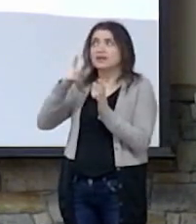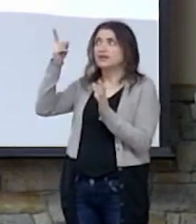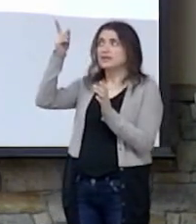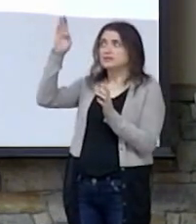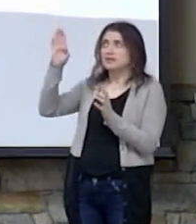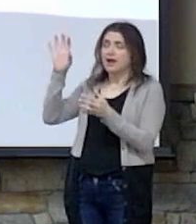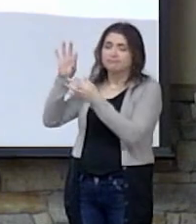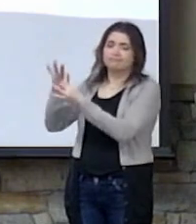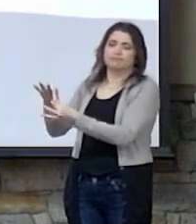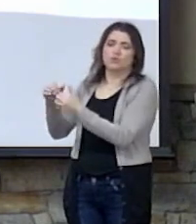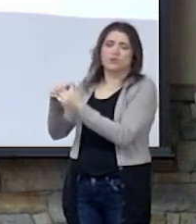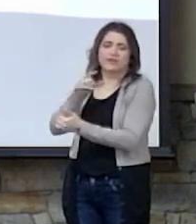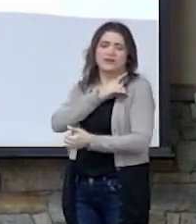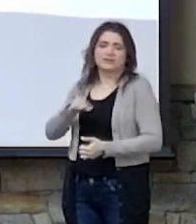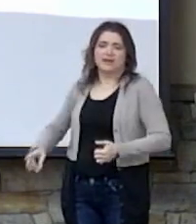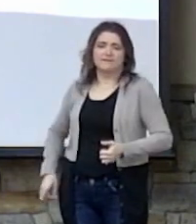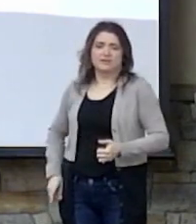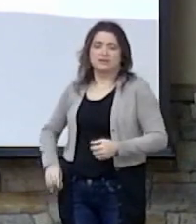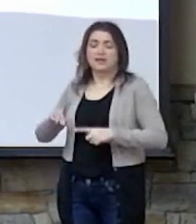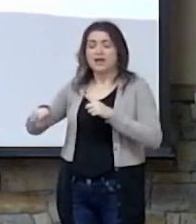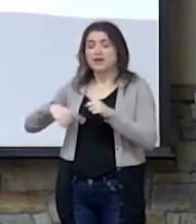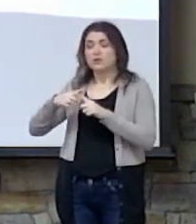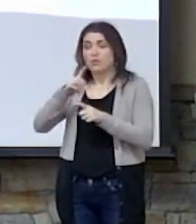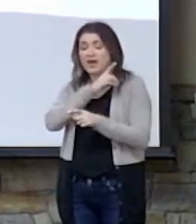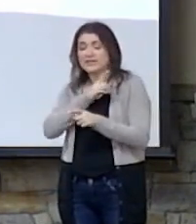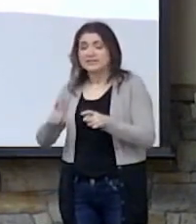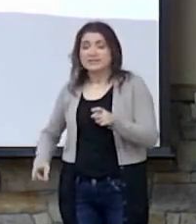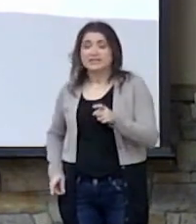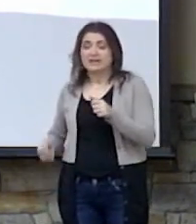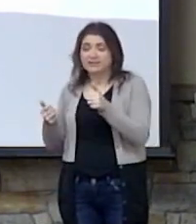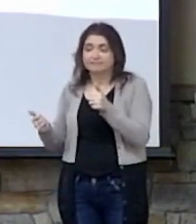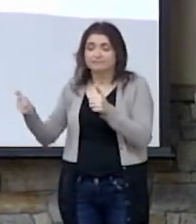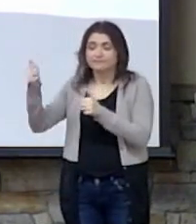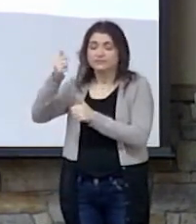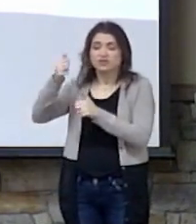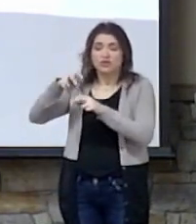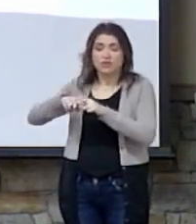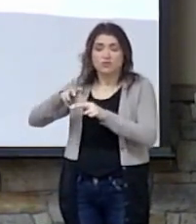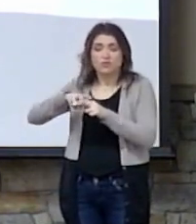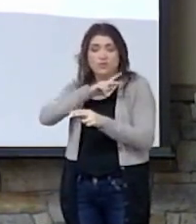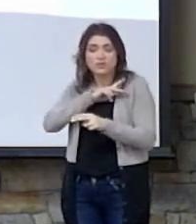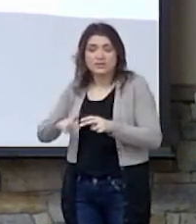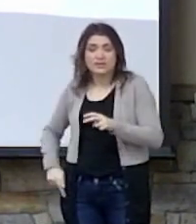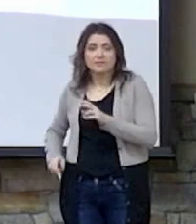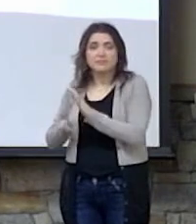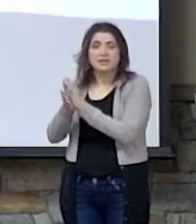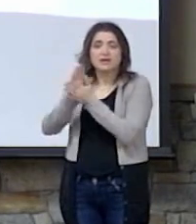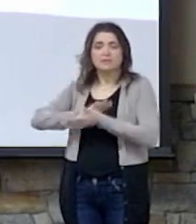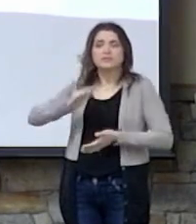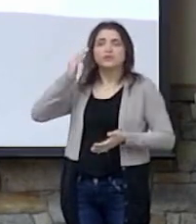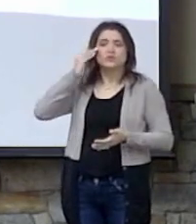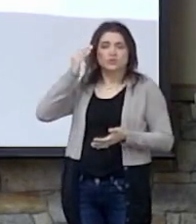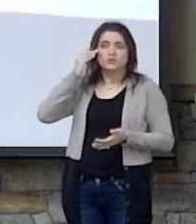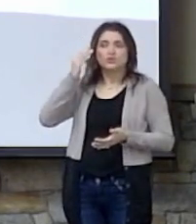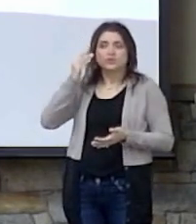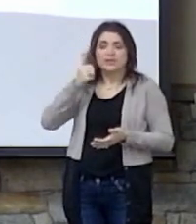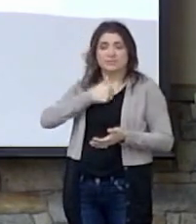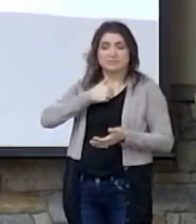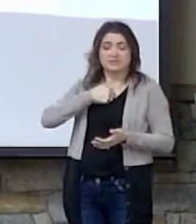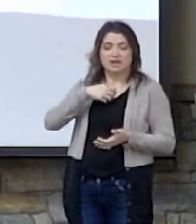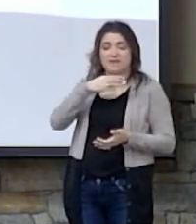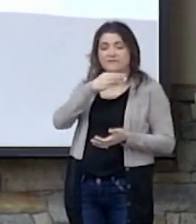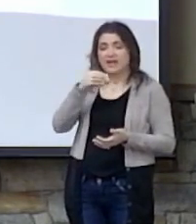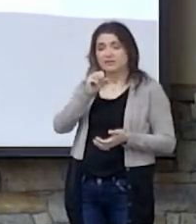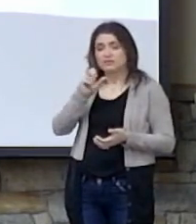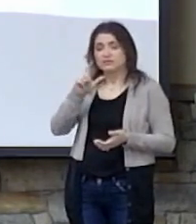when David ascended to the throne, a natural part of that process would be that Saul and his household would be removed.